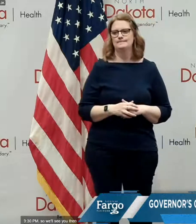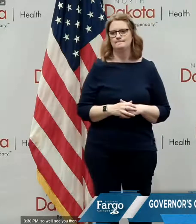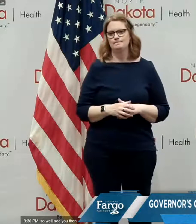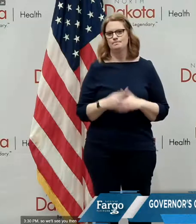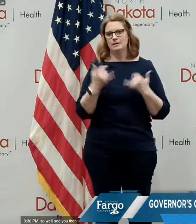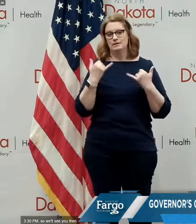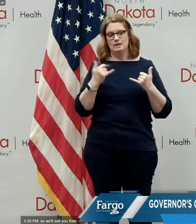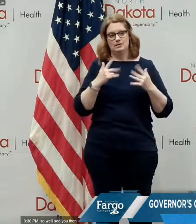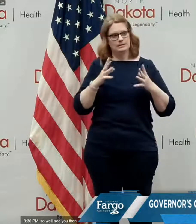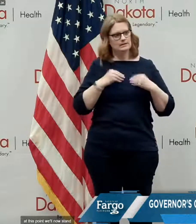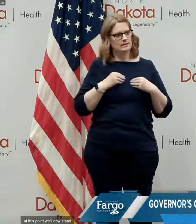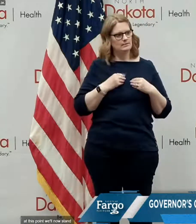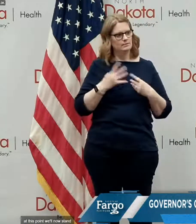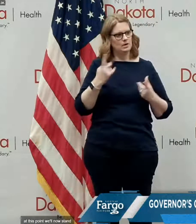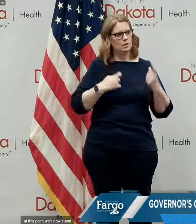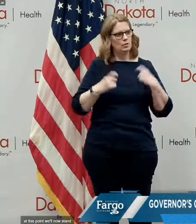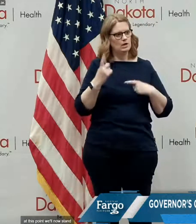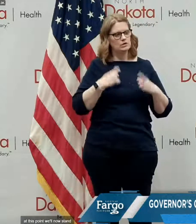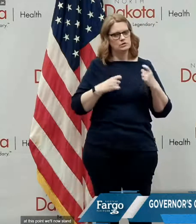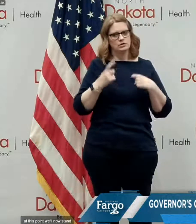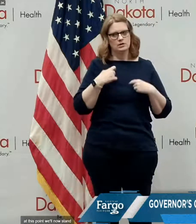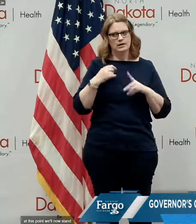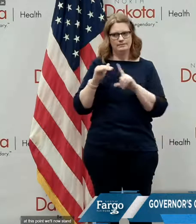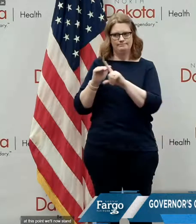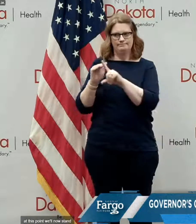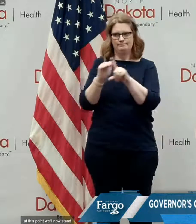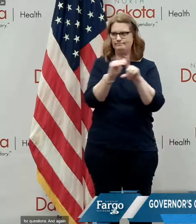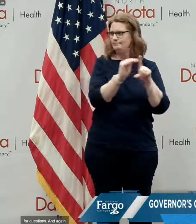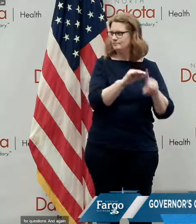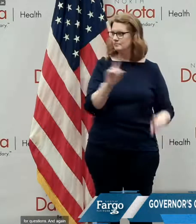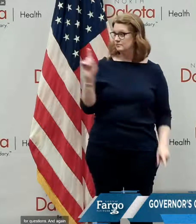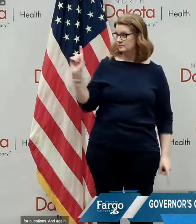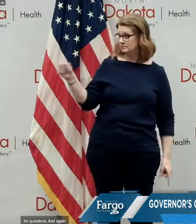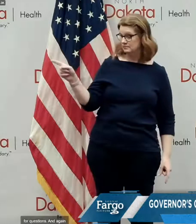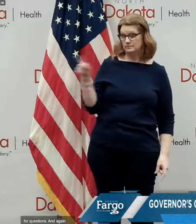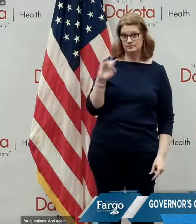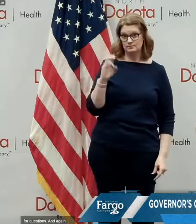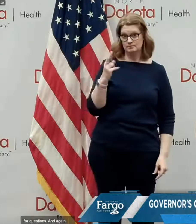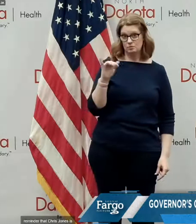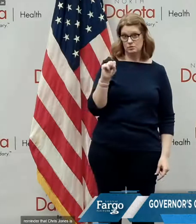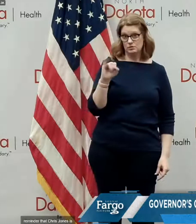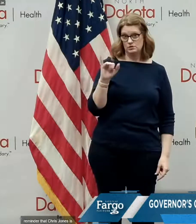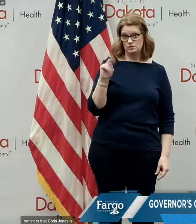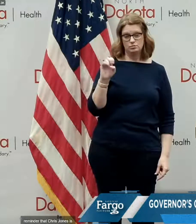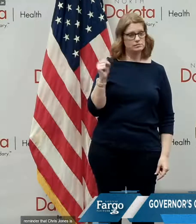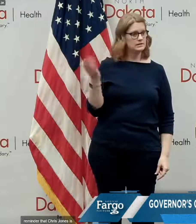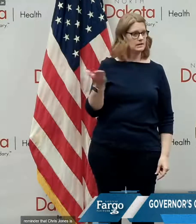stand for questions, and again, reminder that Chris Jones is here.